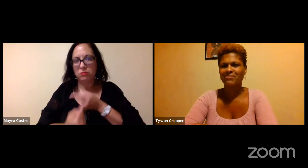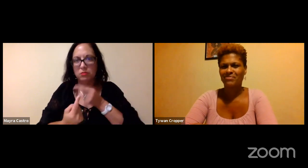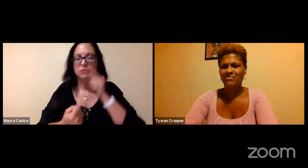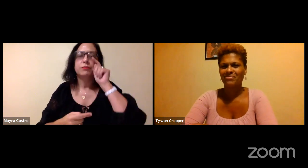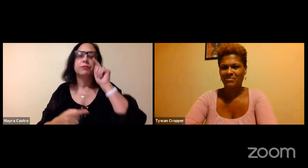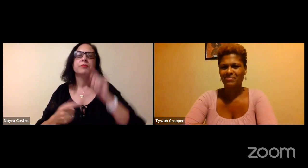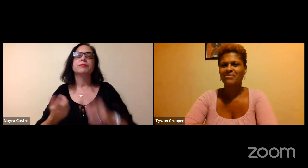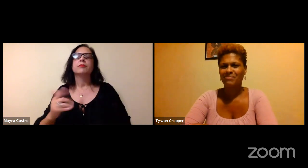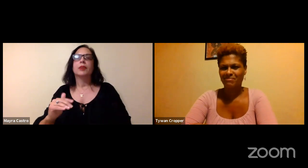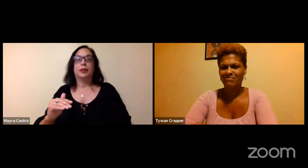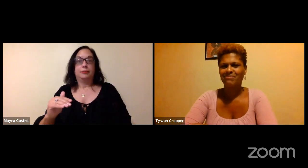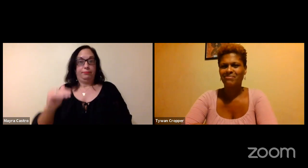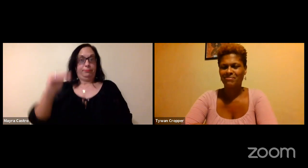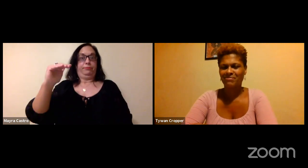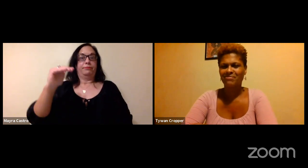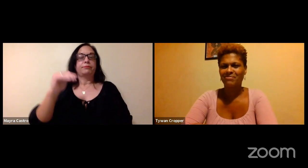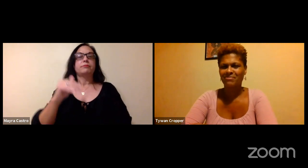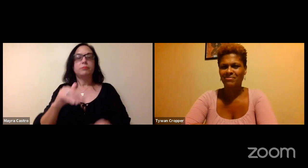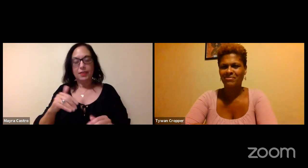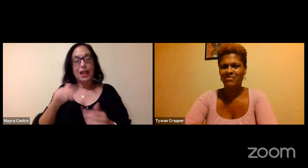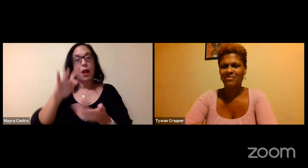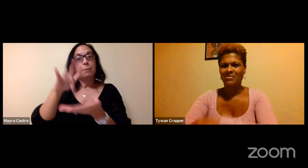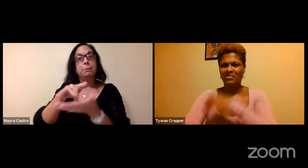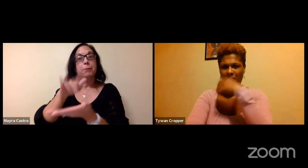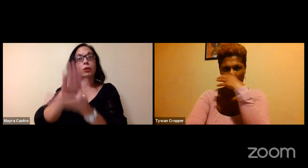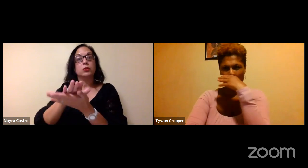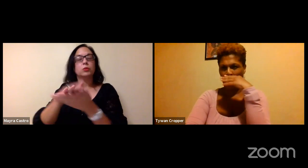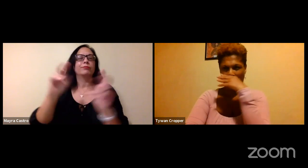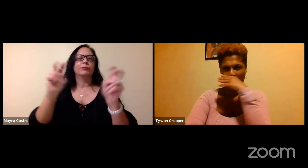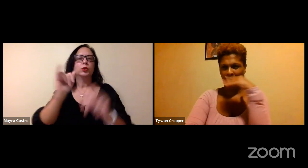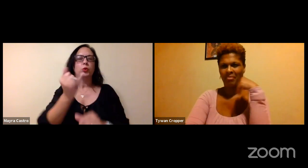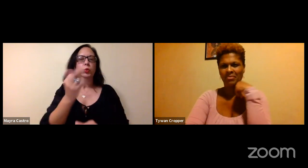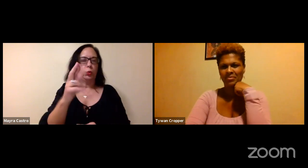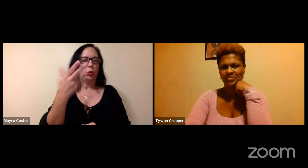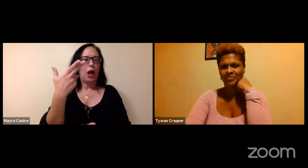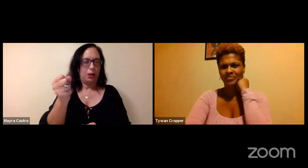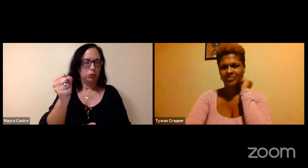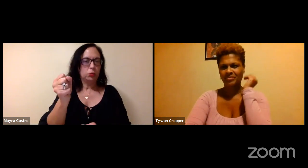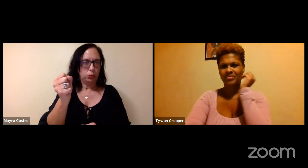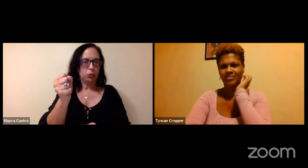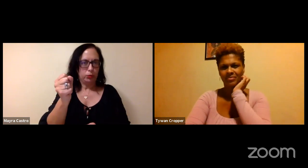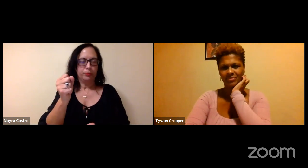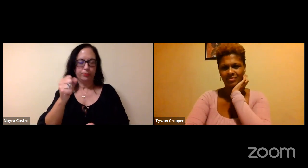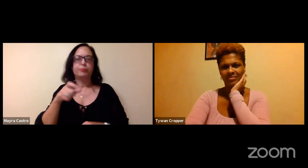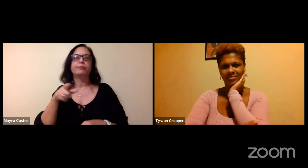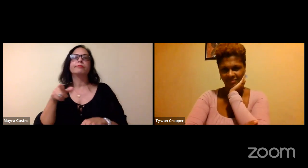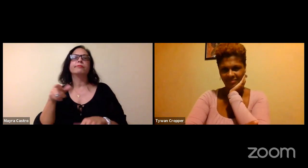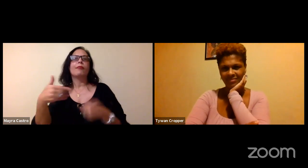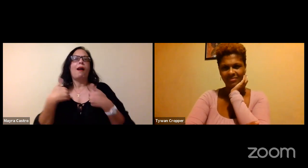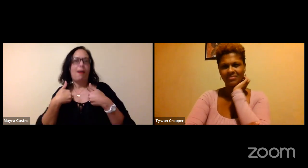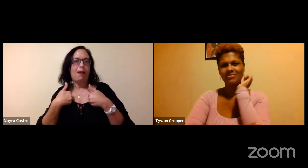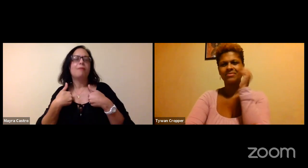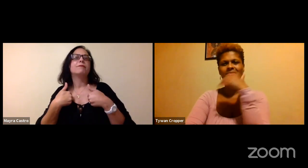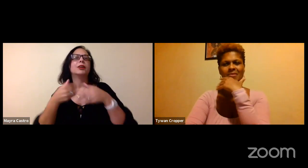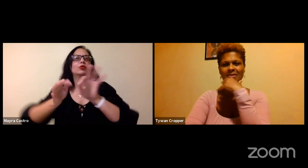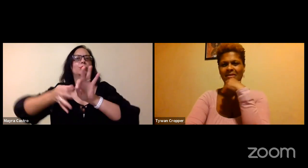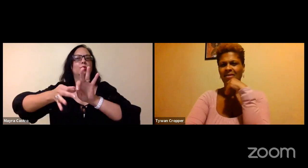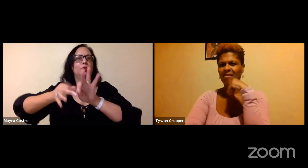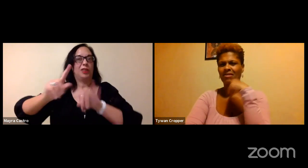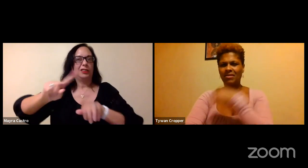skills, and that was a huge struggle for me. Middle school or junior high school,